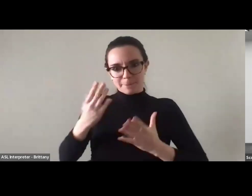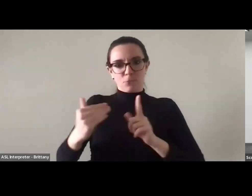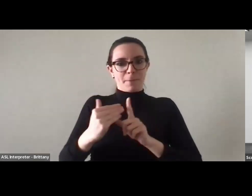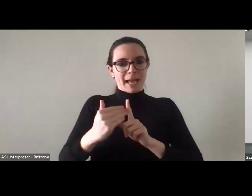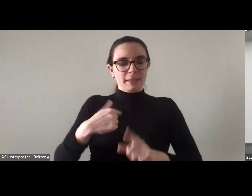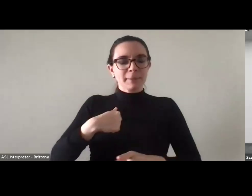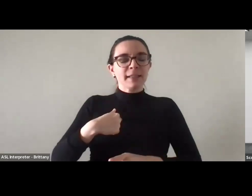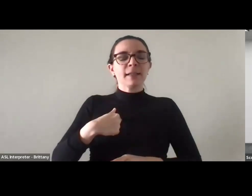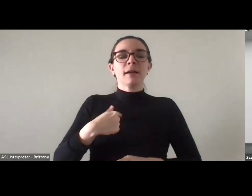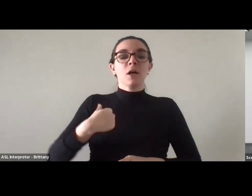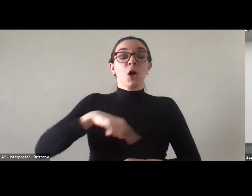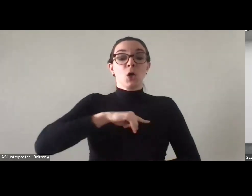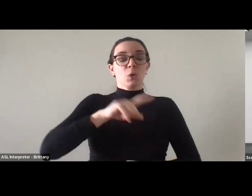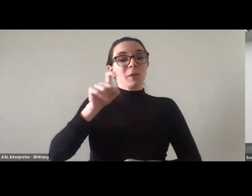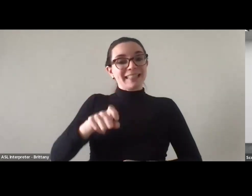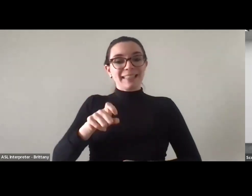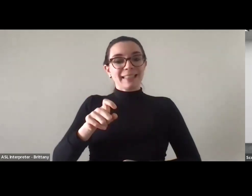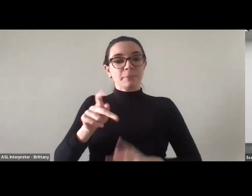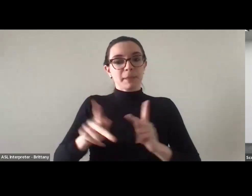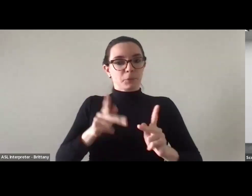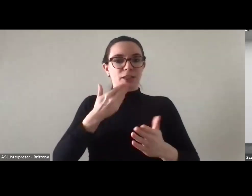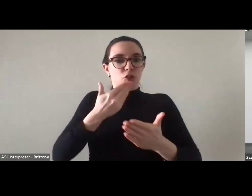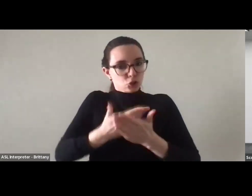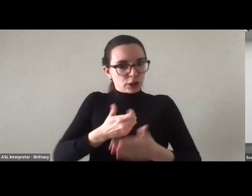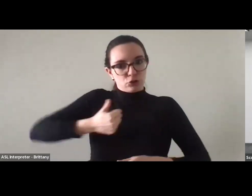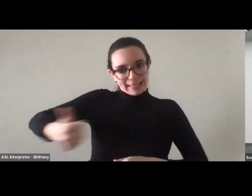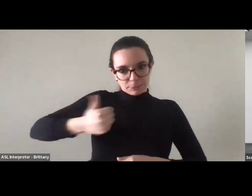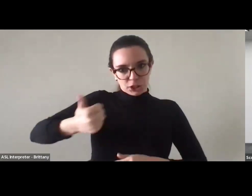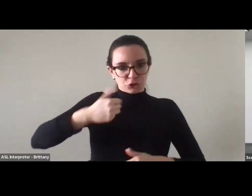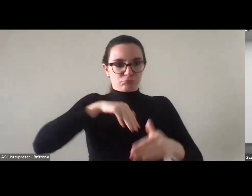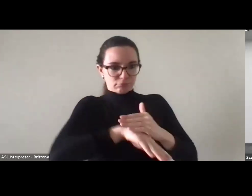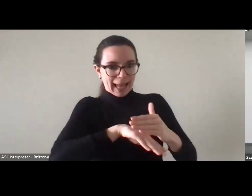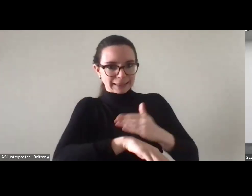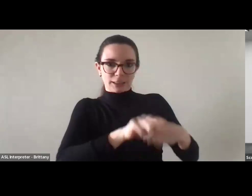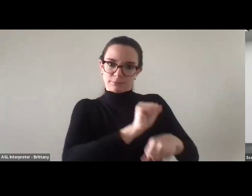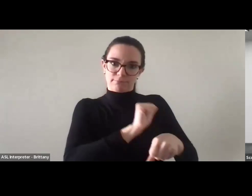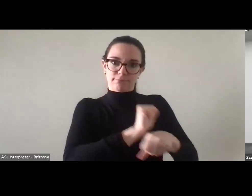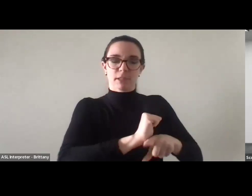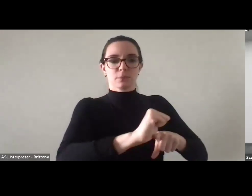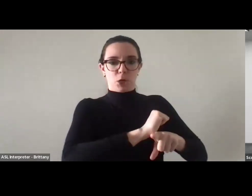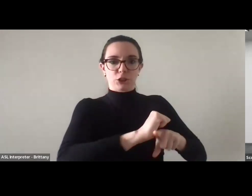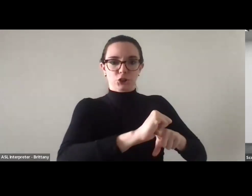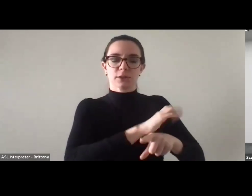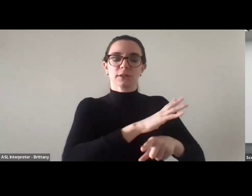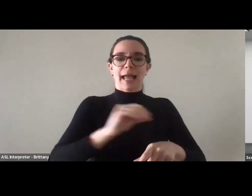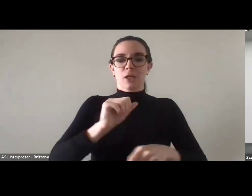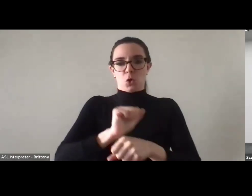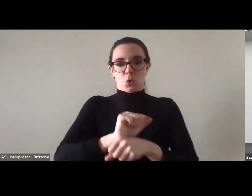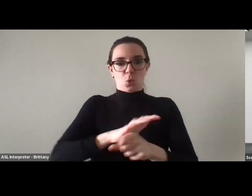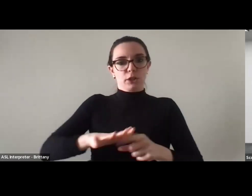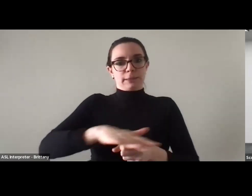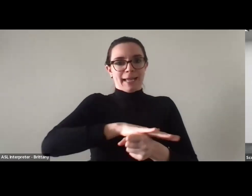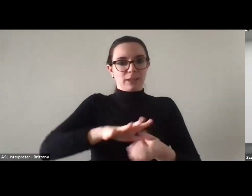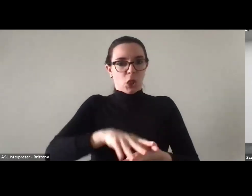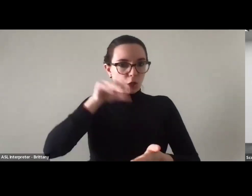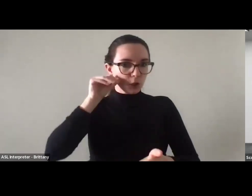that both folks need good transportation to access apprenticeships and related workspace learning for supporting job